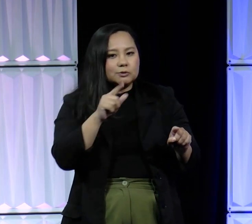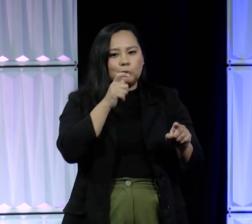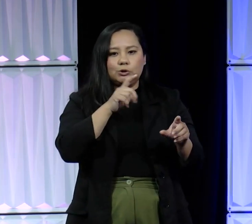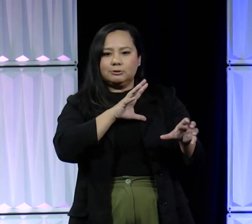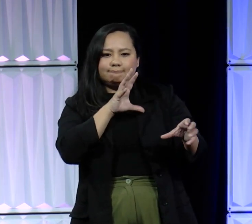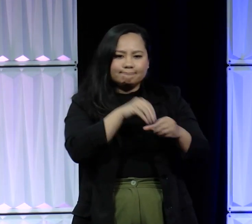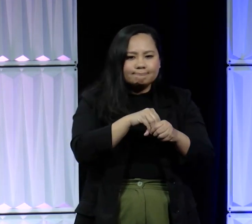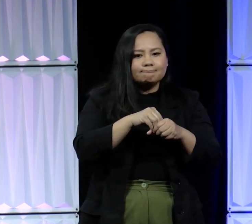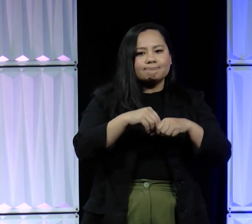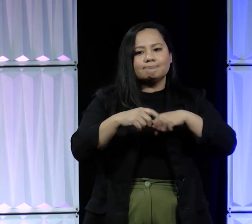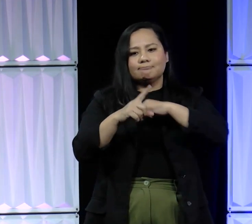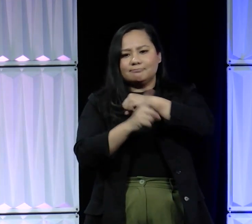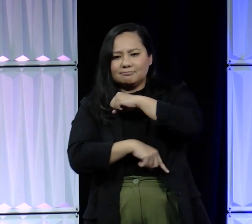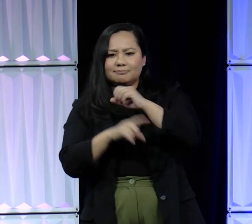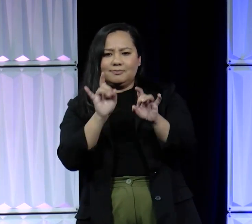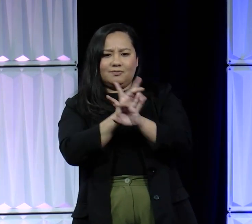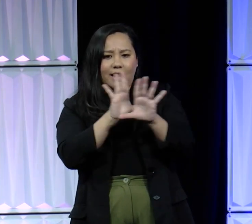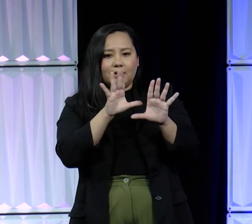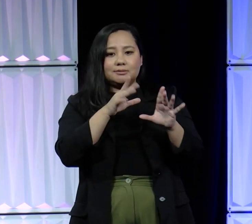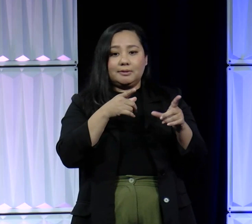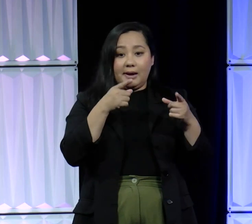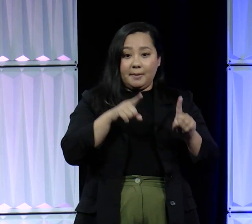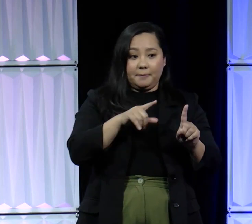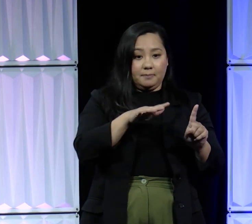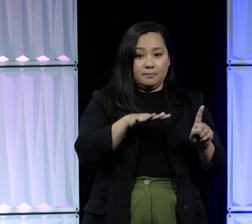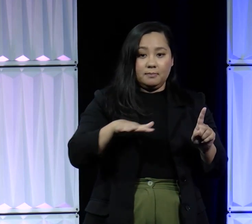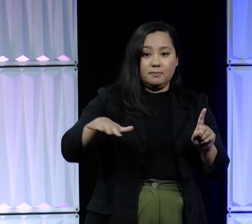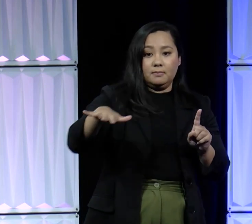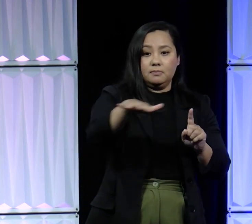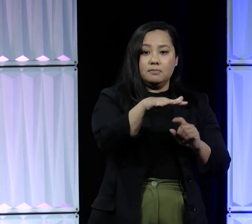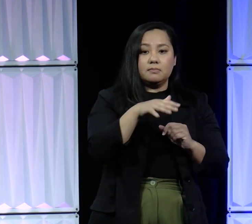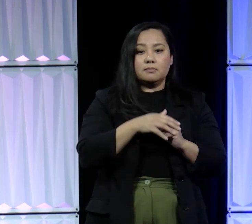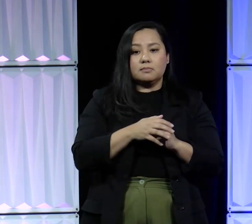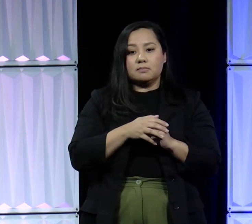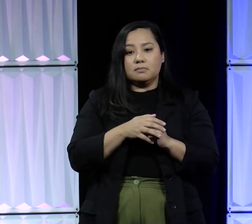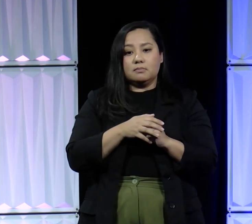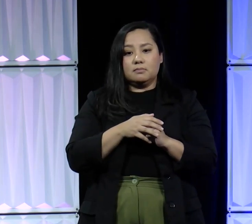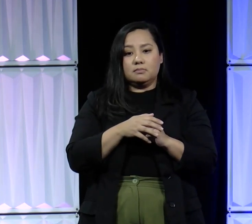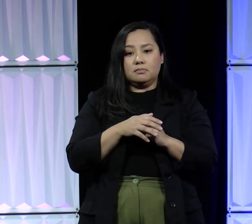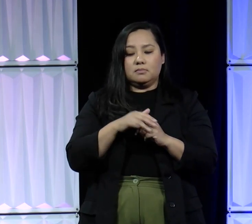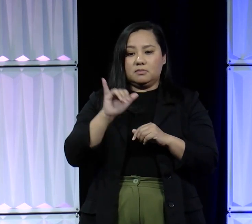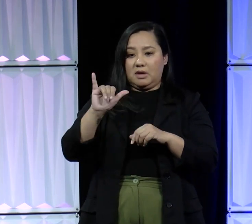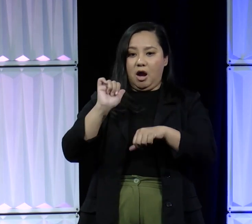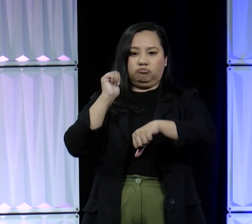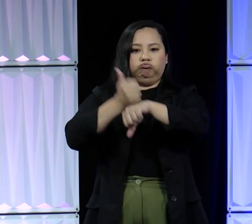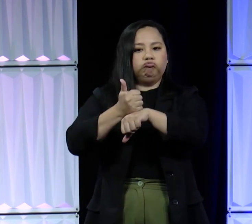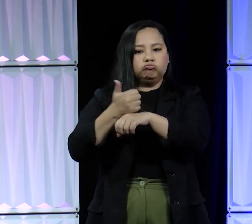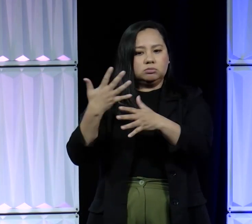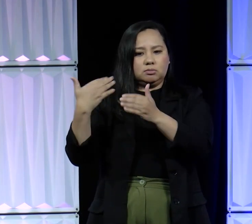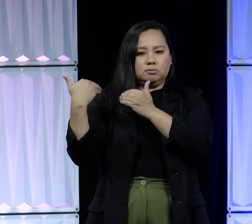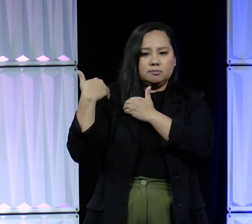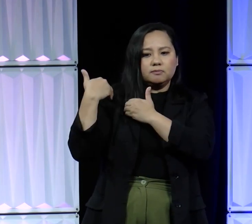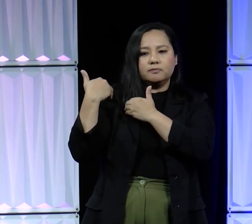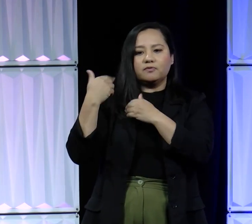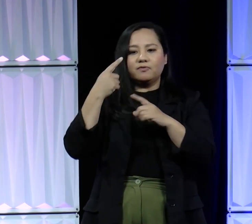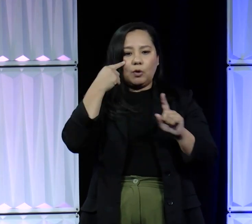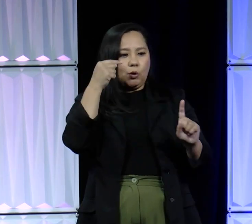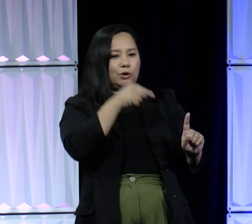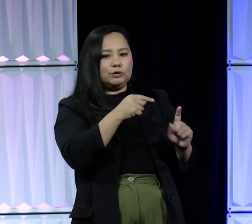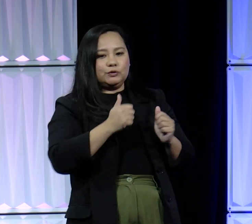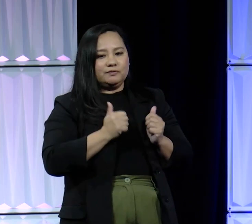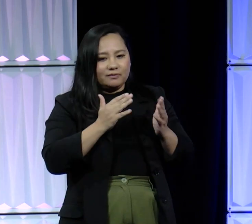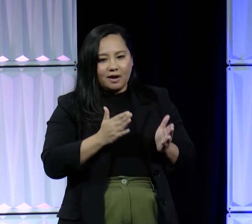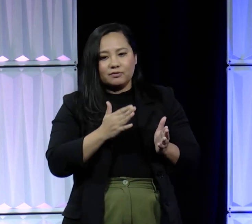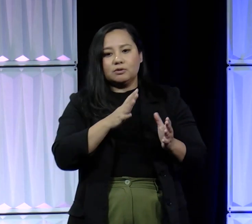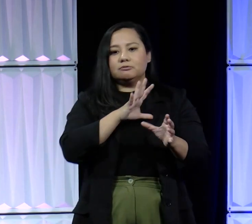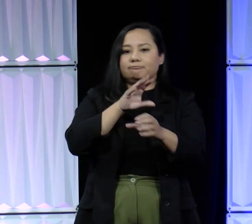actively cultivate healing, accountability, and resilience for all, including the survivor, including the person that's done harm and having